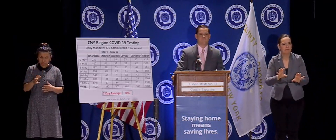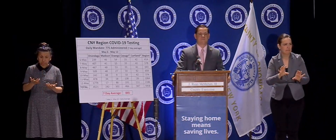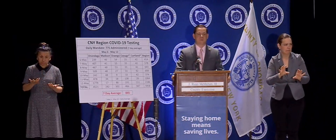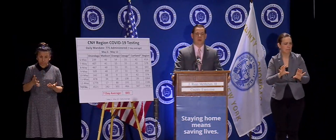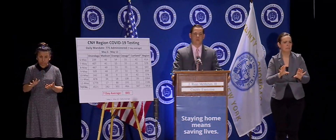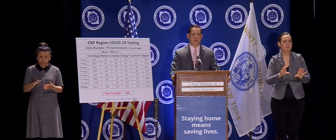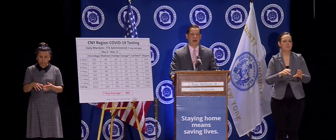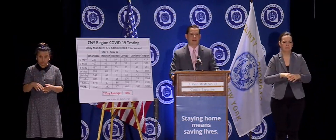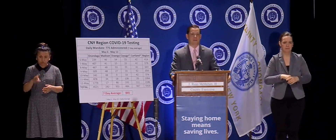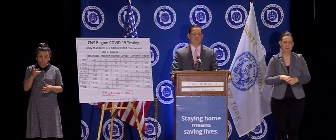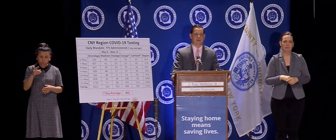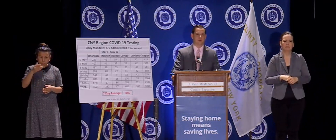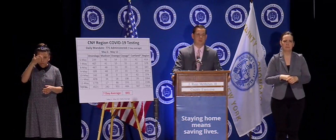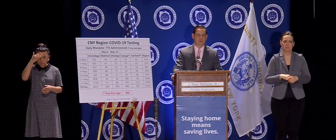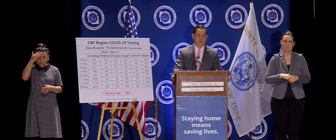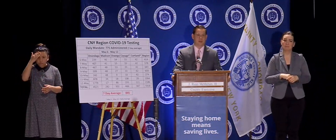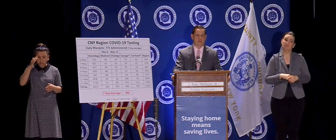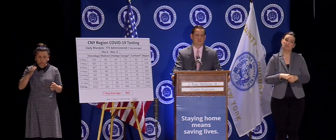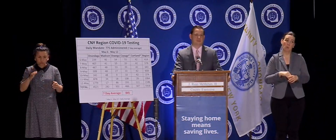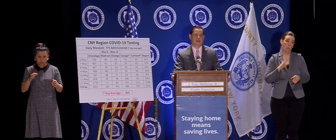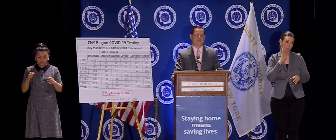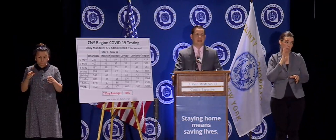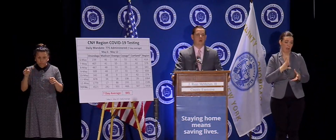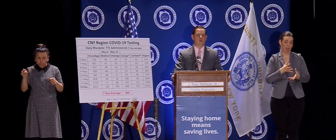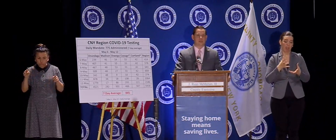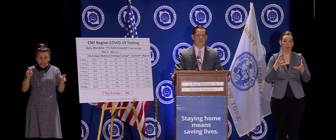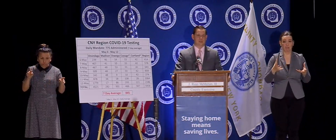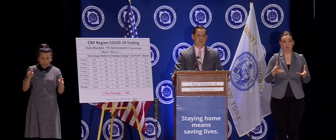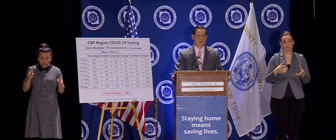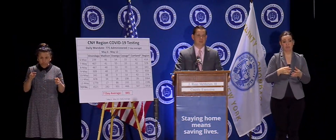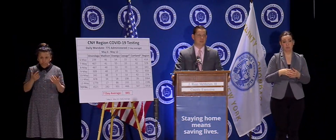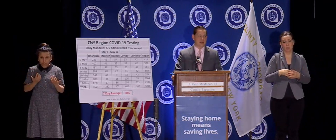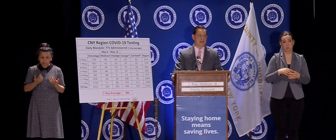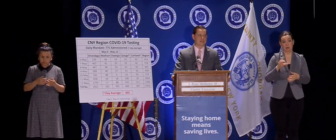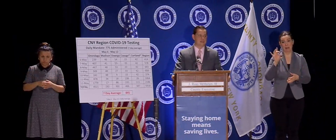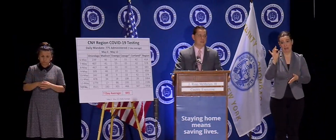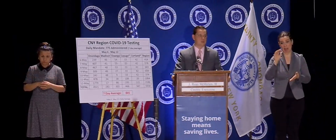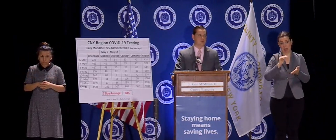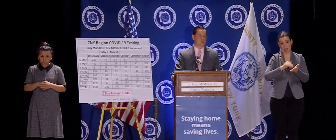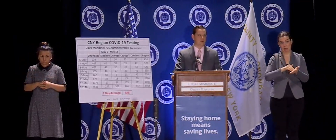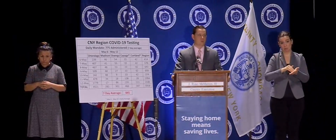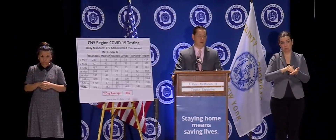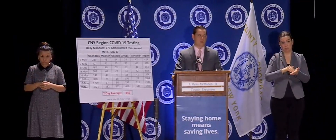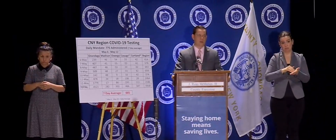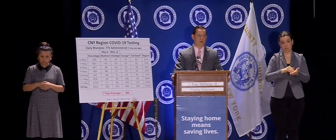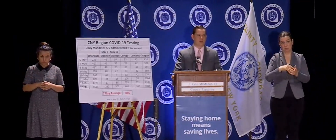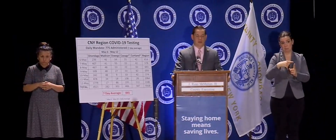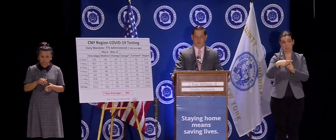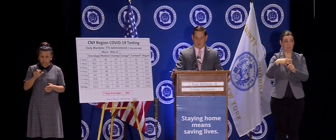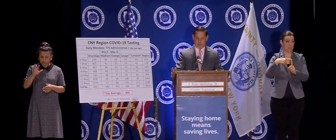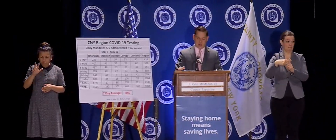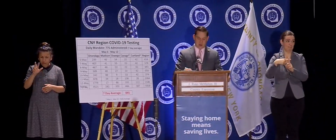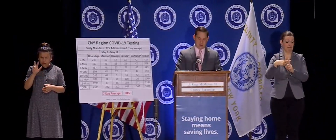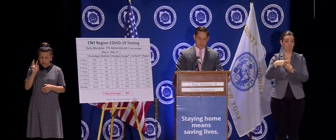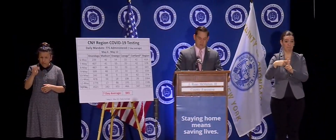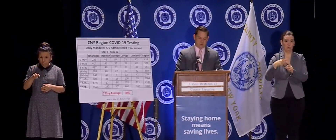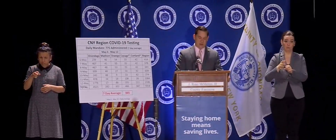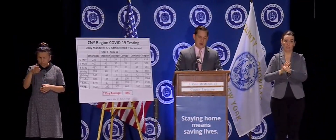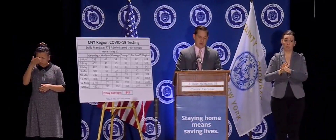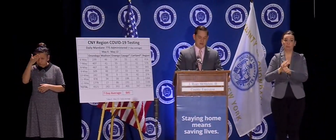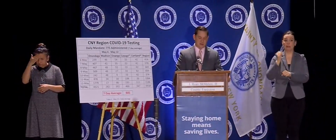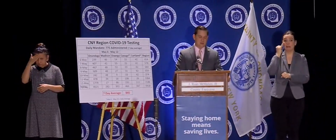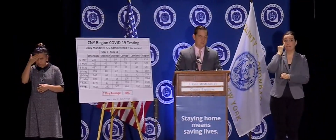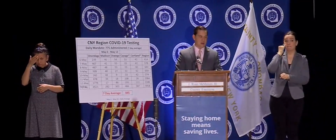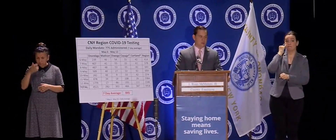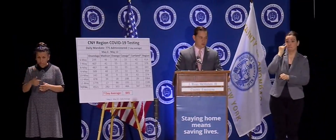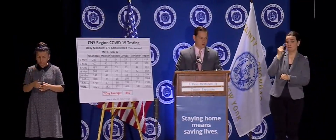now that would be a lot. That would be like 8,000 cases, which would really, if you look at our numbers,